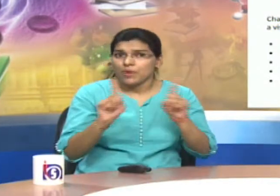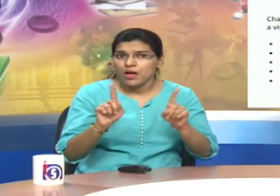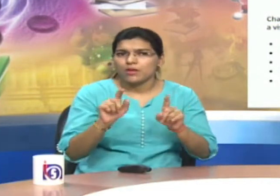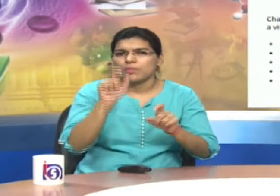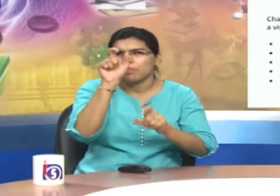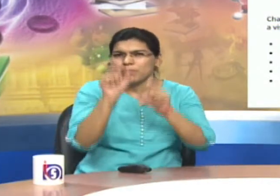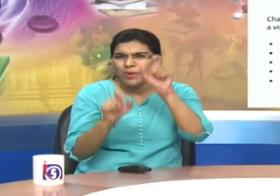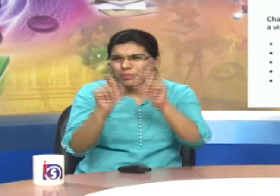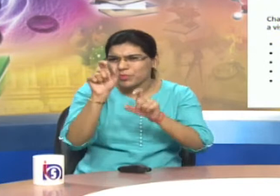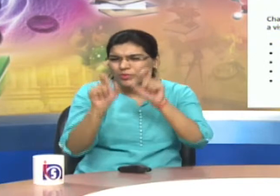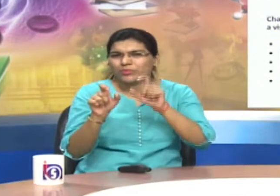But